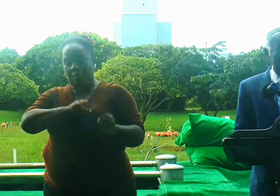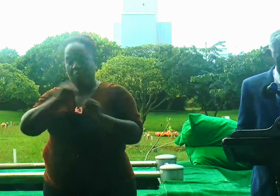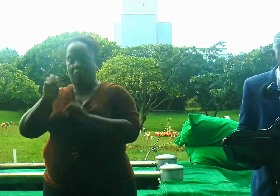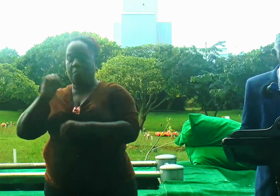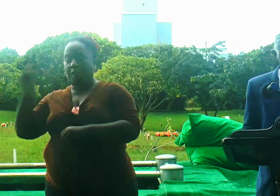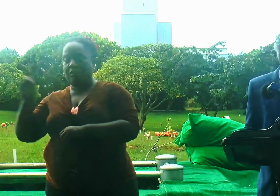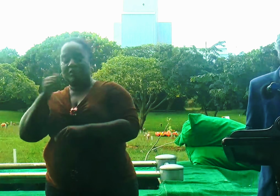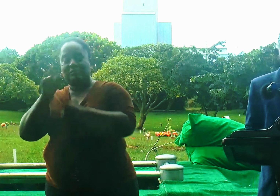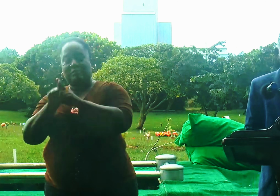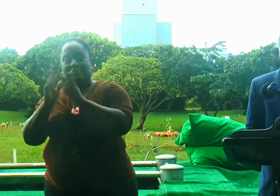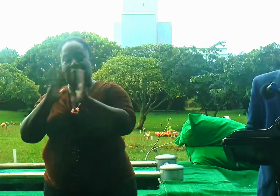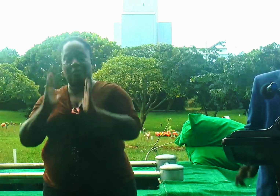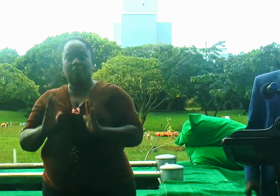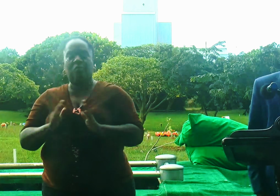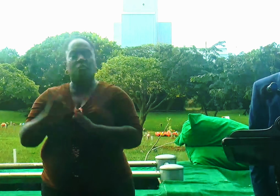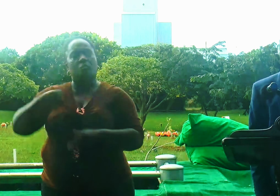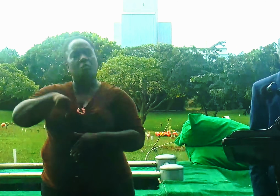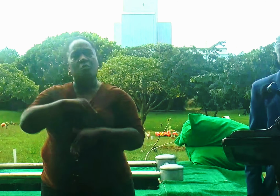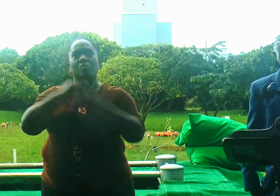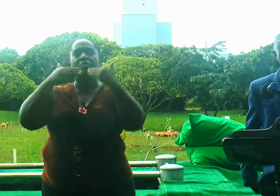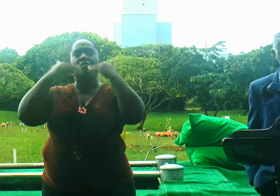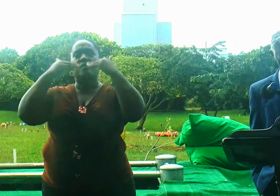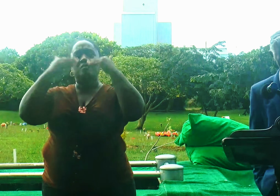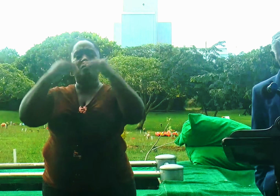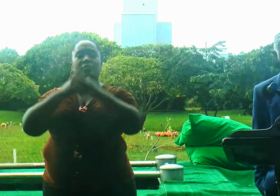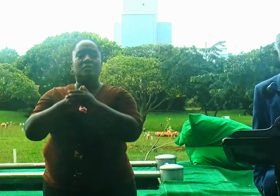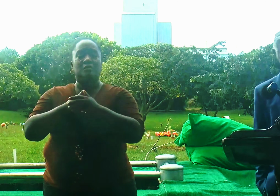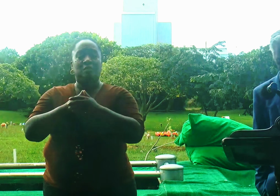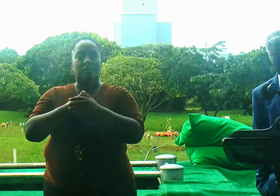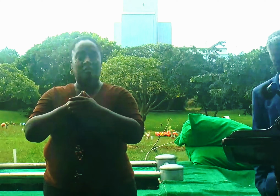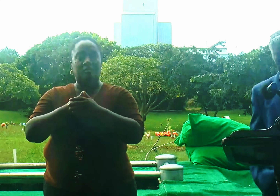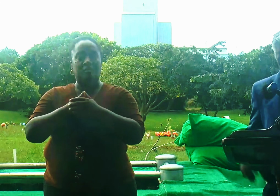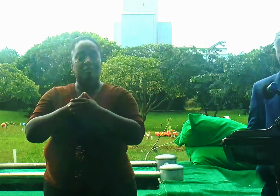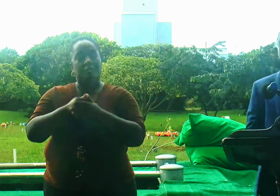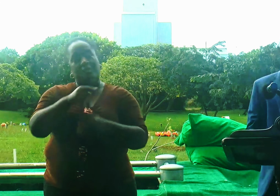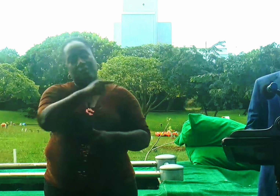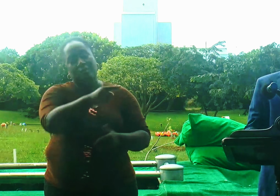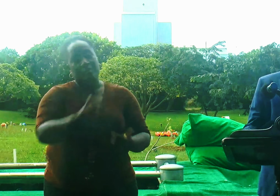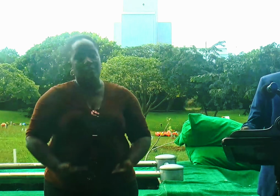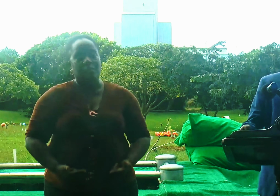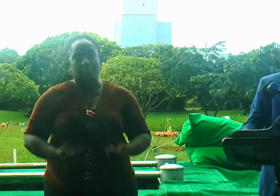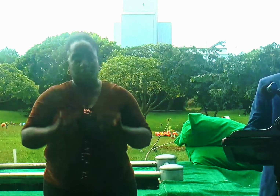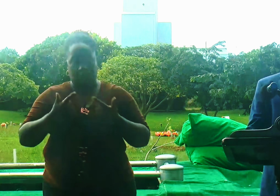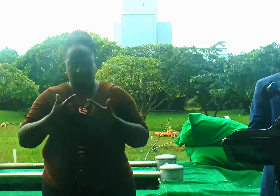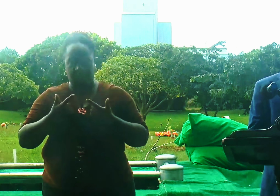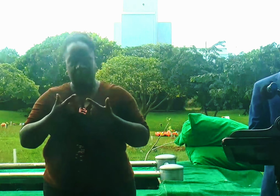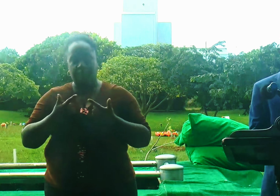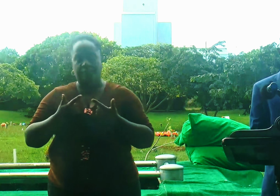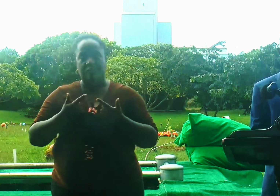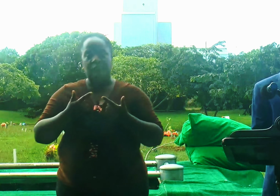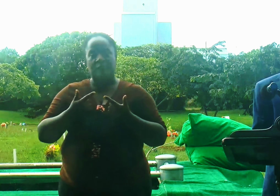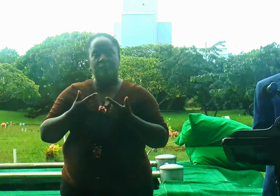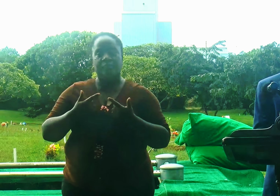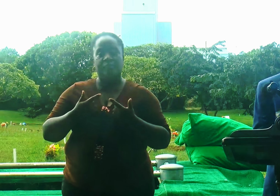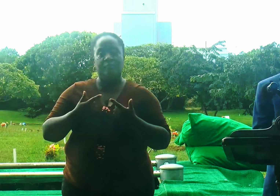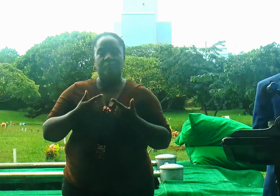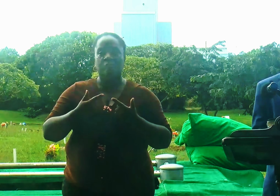So we give thanks for this life that has been expressed in the words